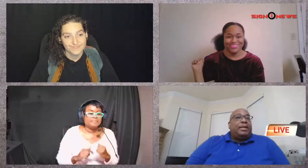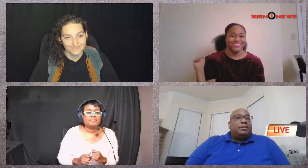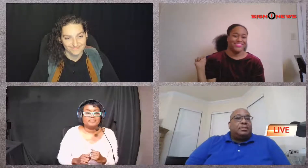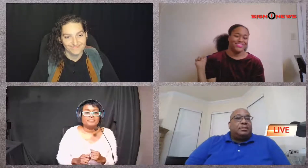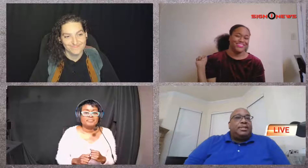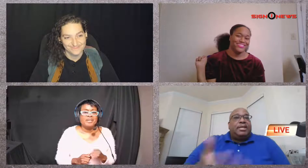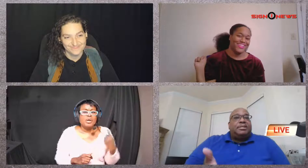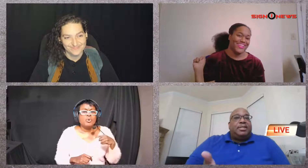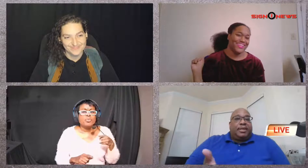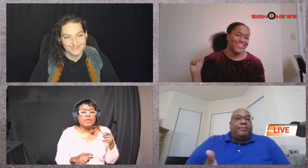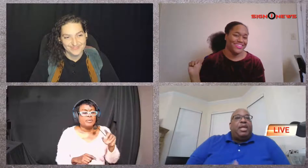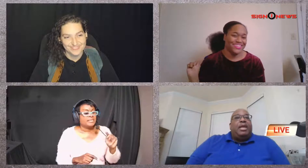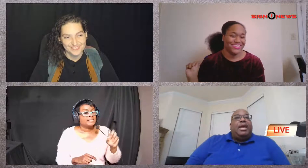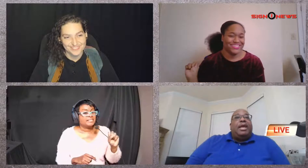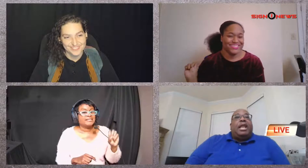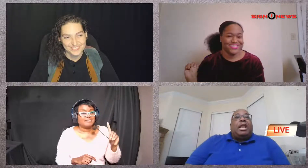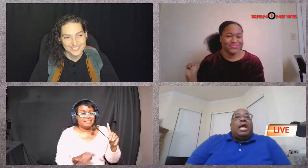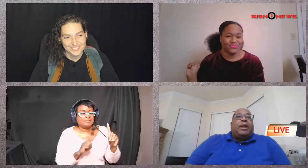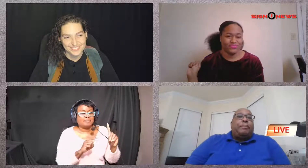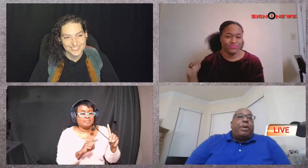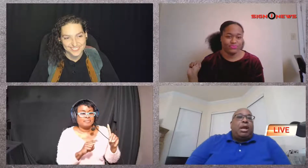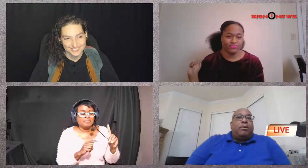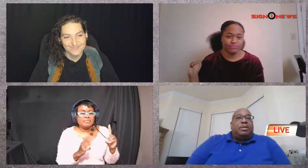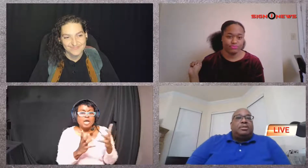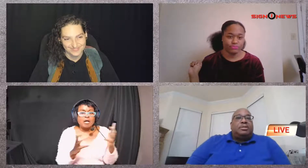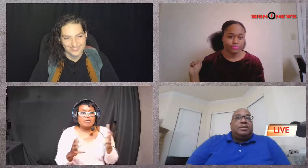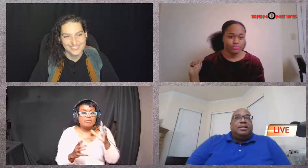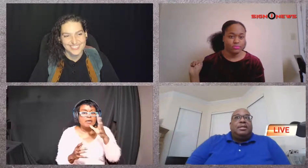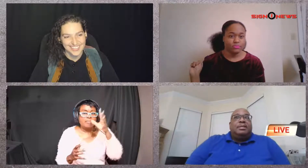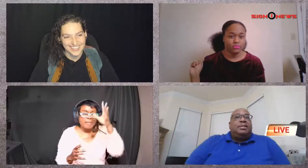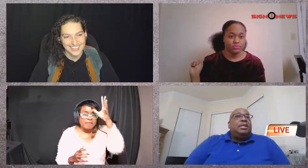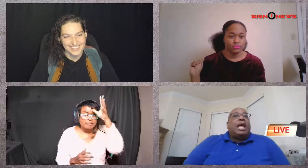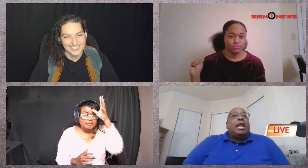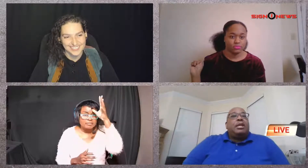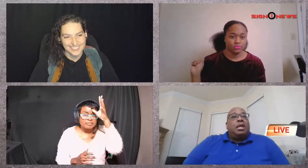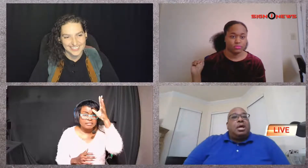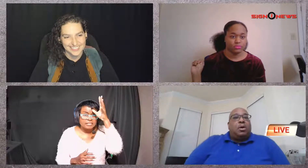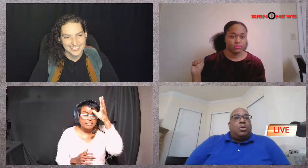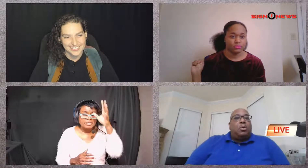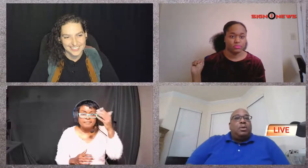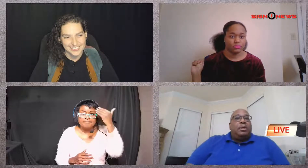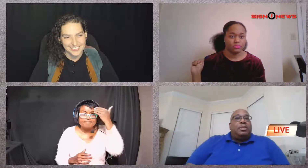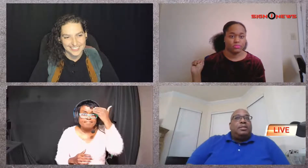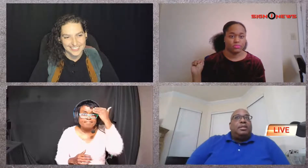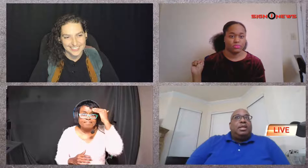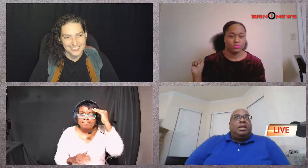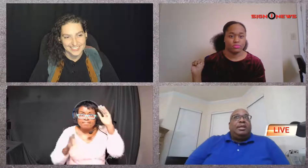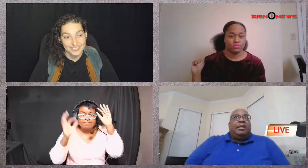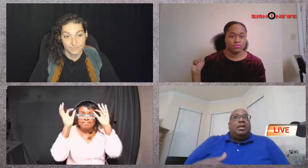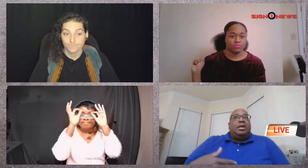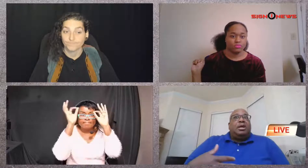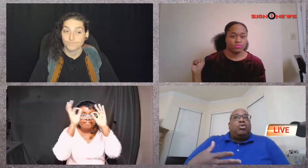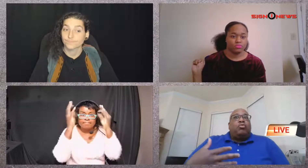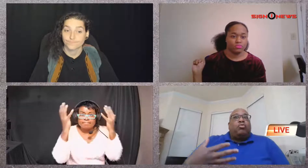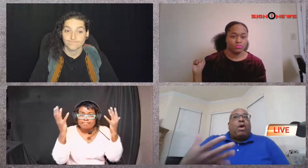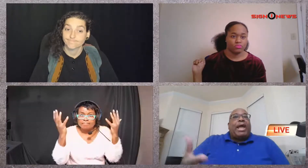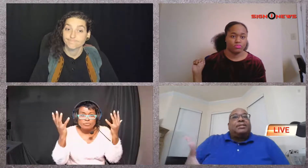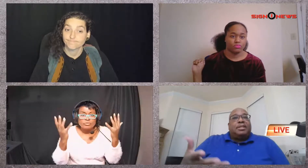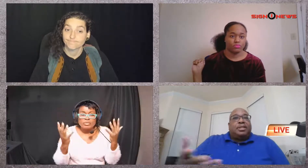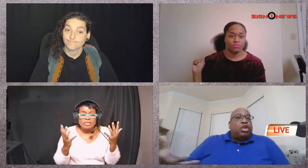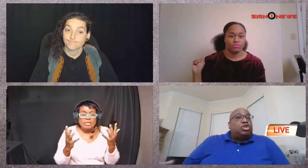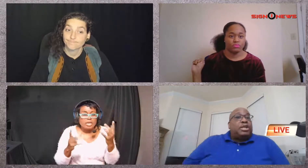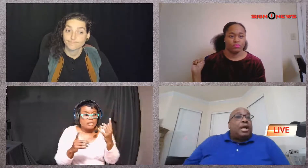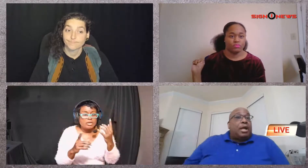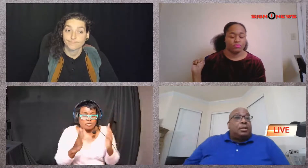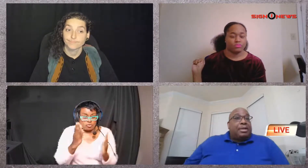we were at TSD, a lot of parents did not know the